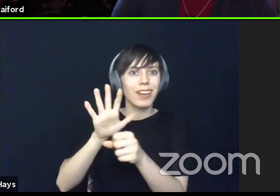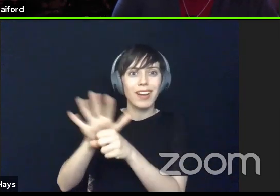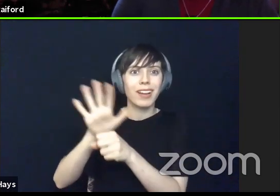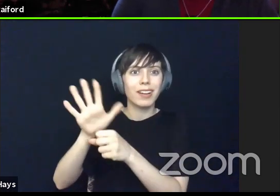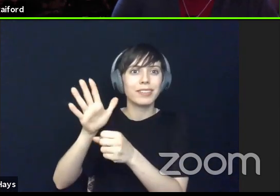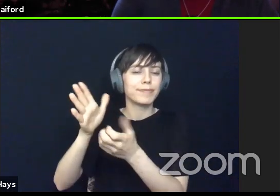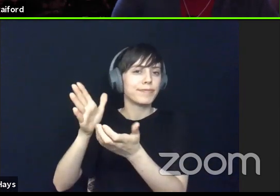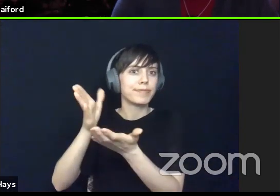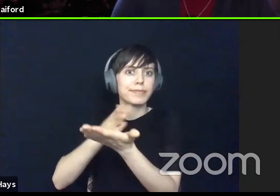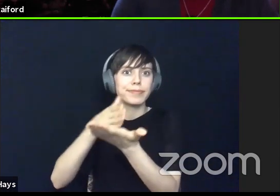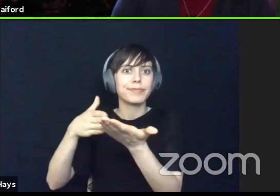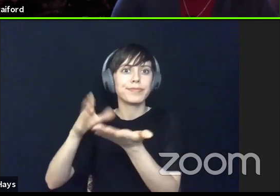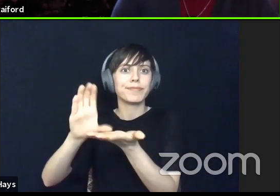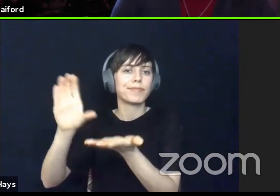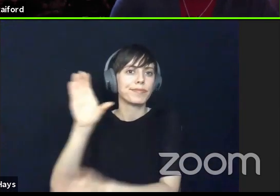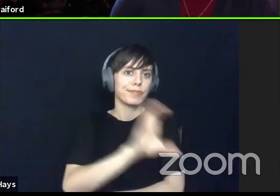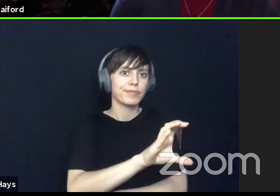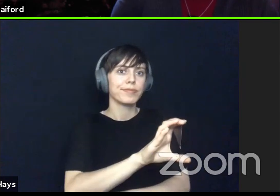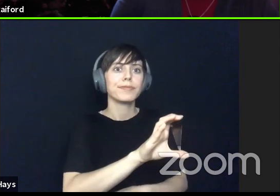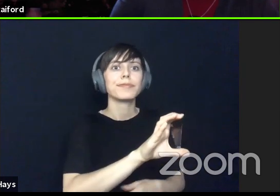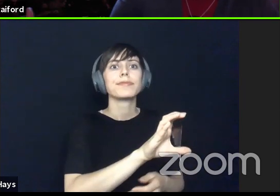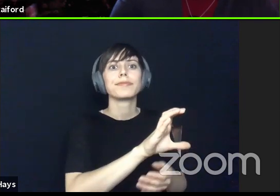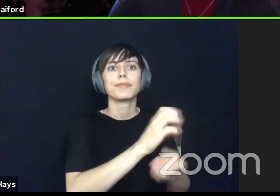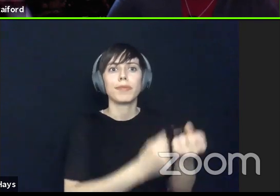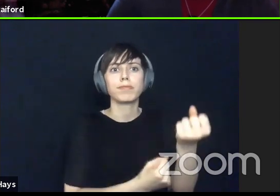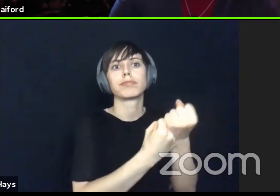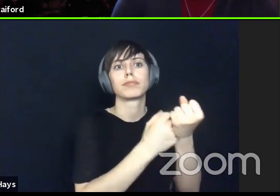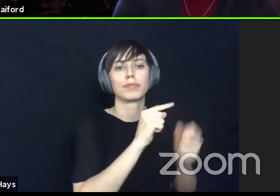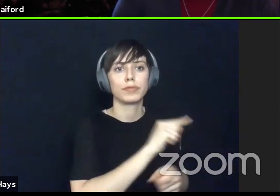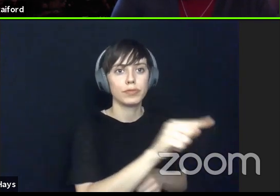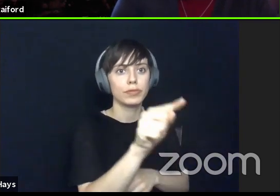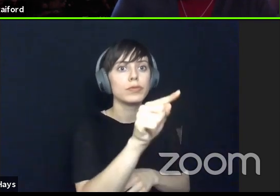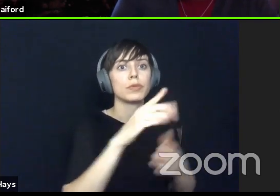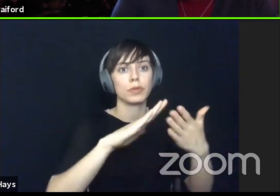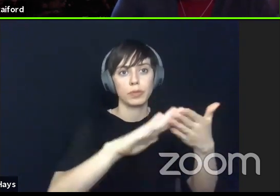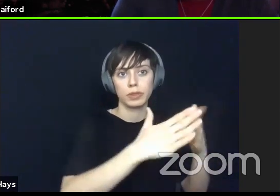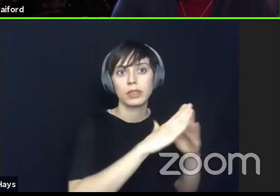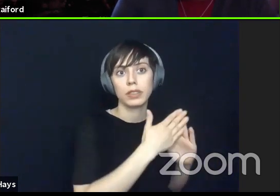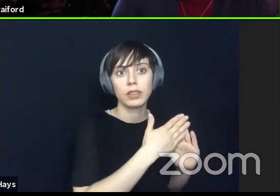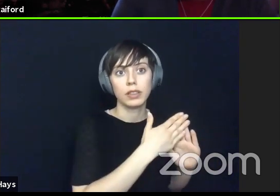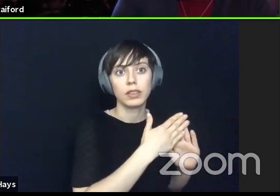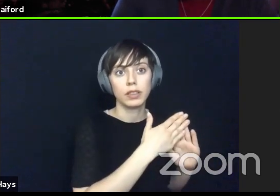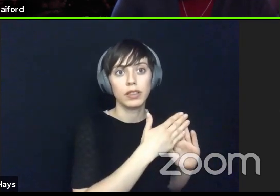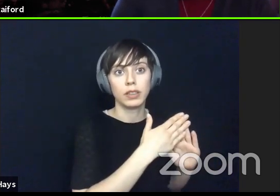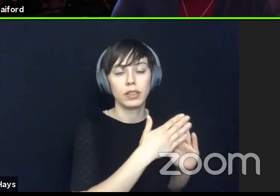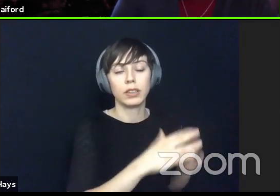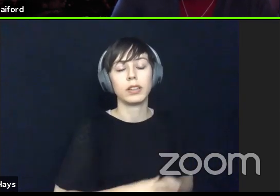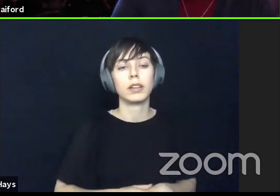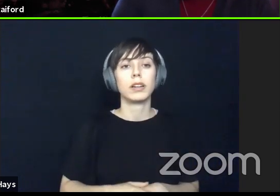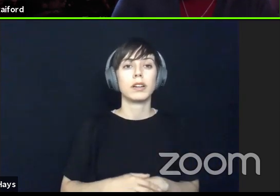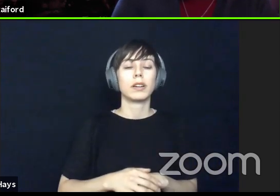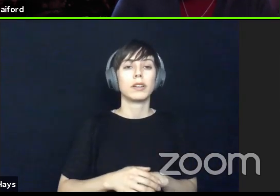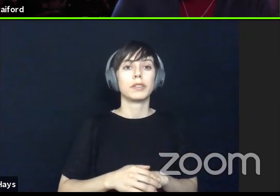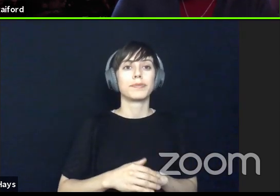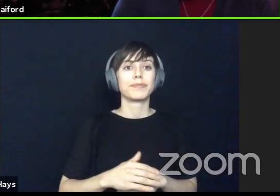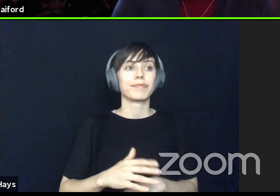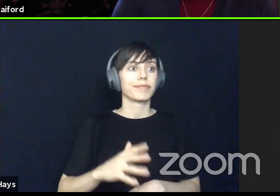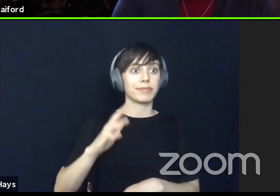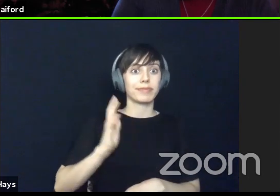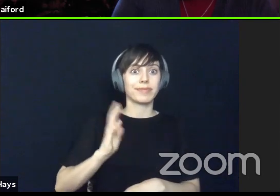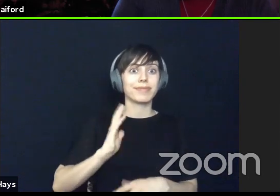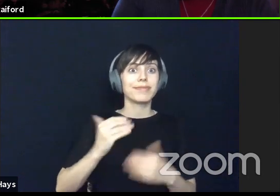have now that, you know, encourages rec centers within a certain proximity of our parks, but we're underutilizing